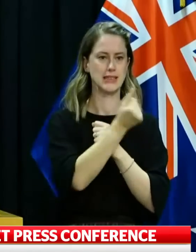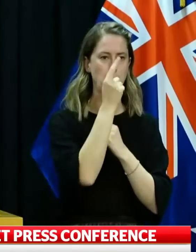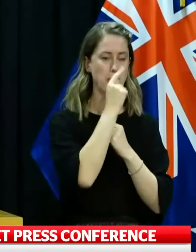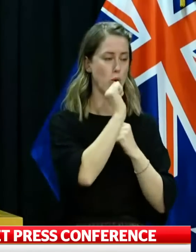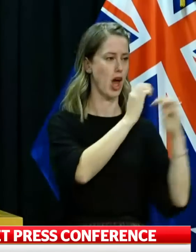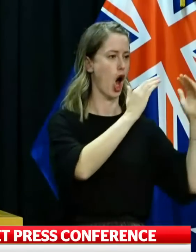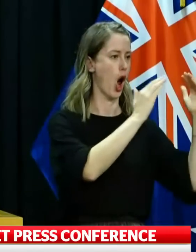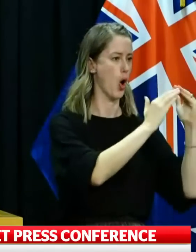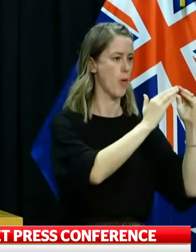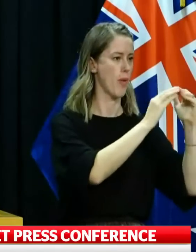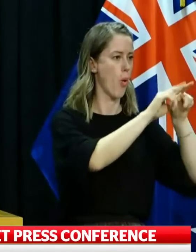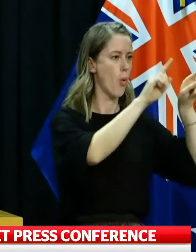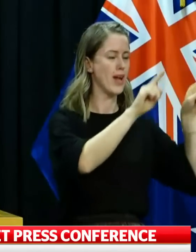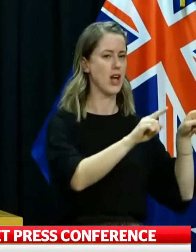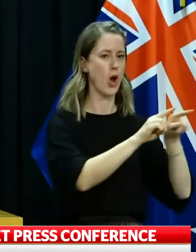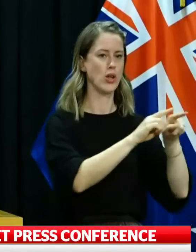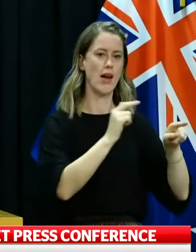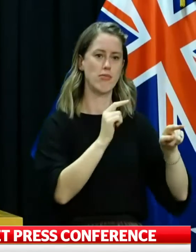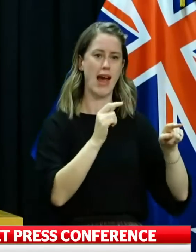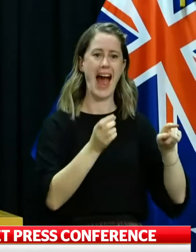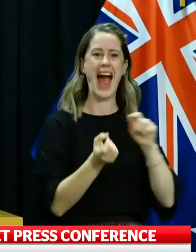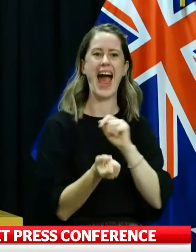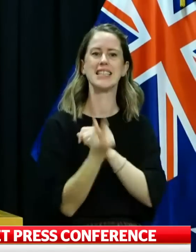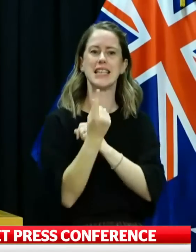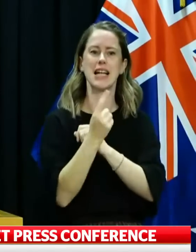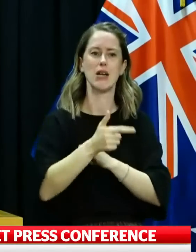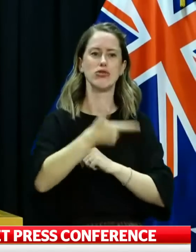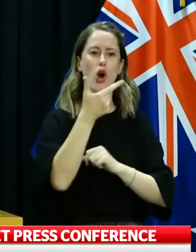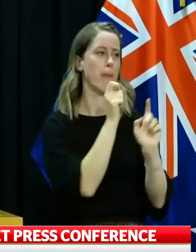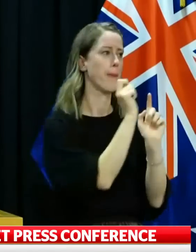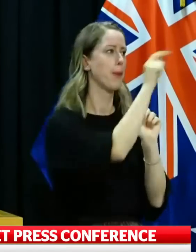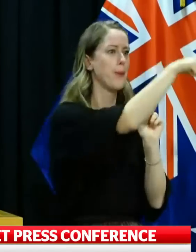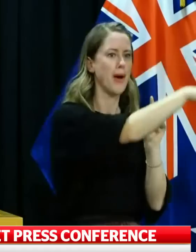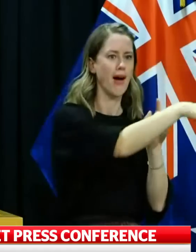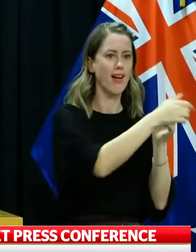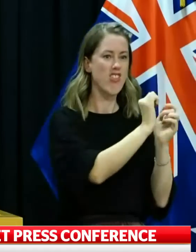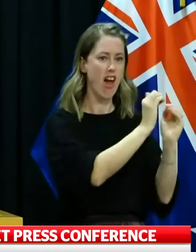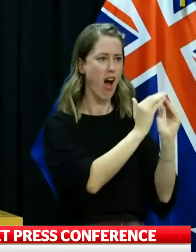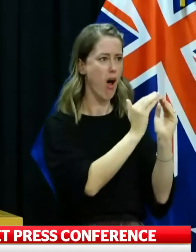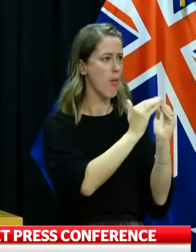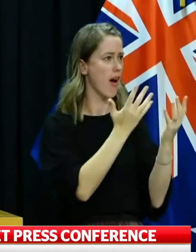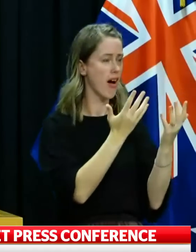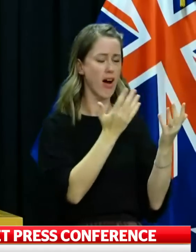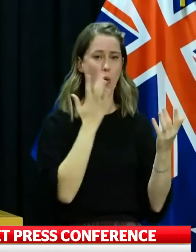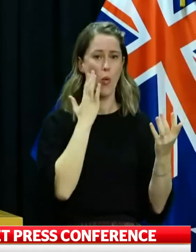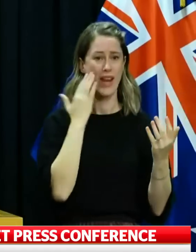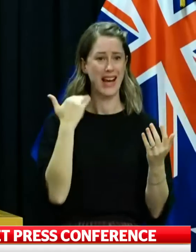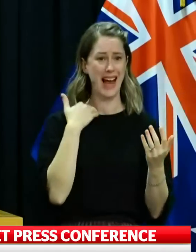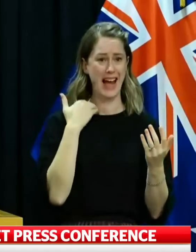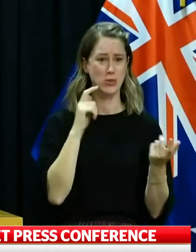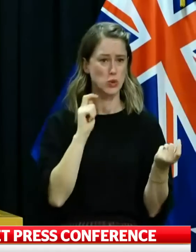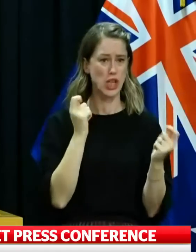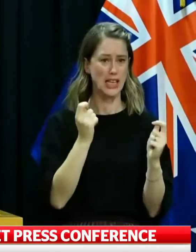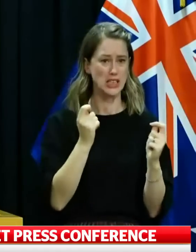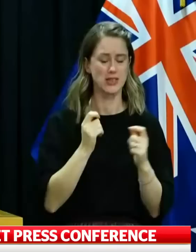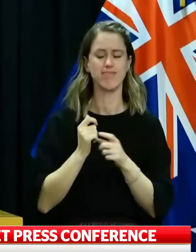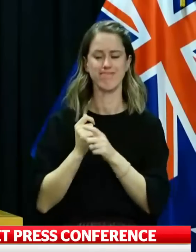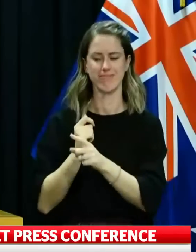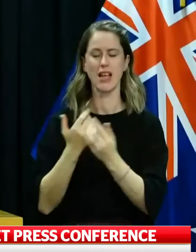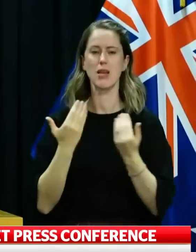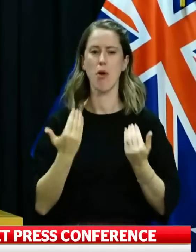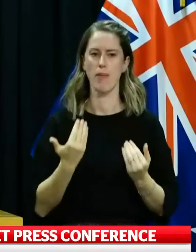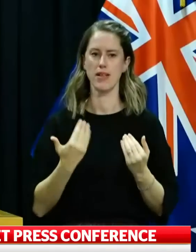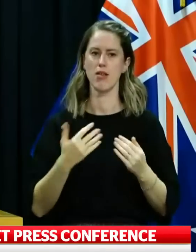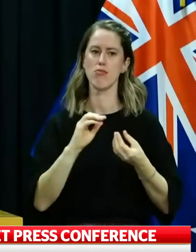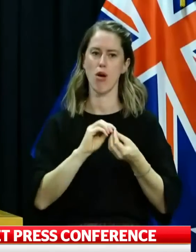will they see changes to gangs legislation? Well, firstly, the issue we have right now is that there is escalation,